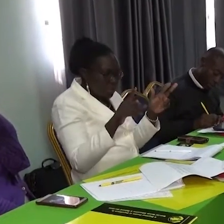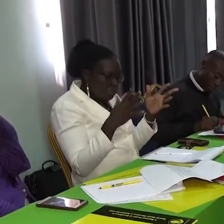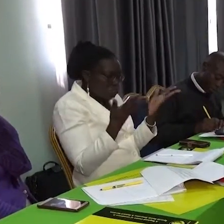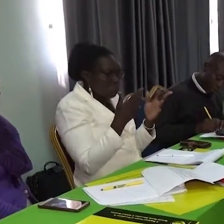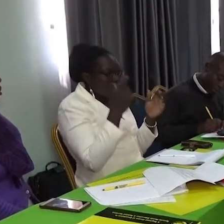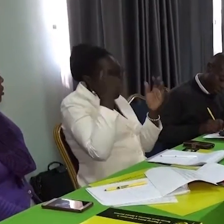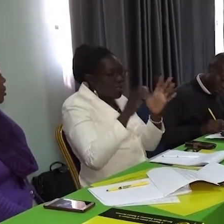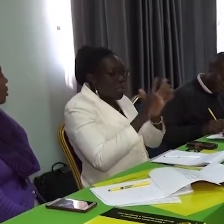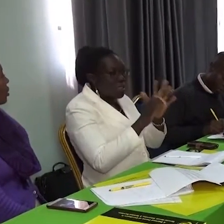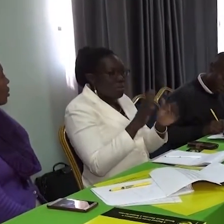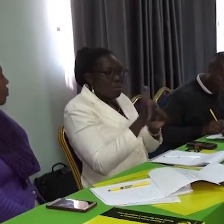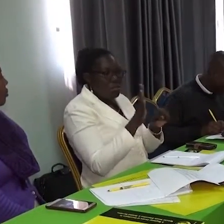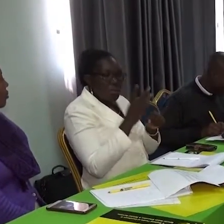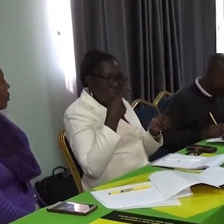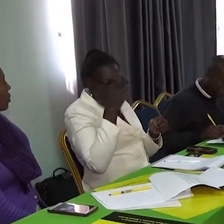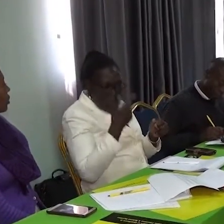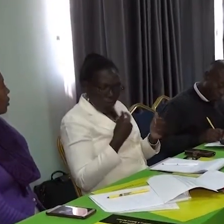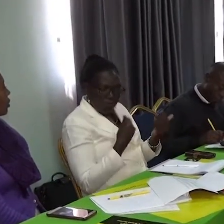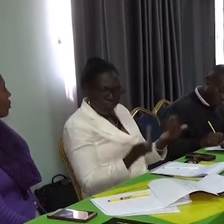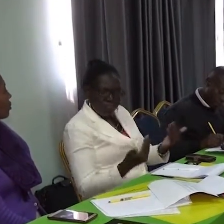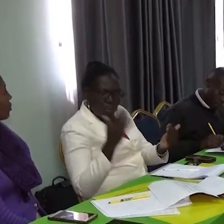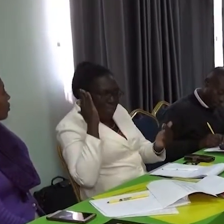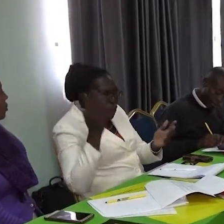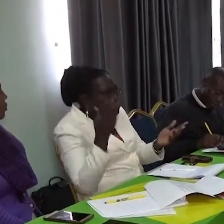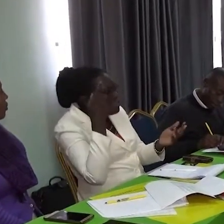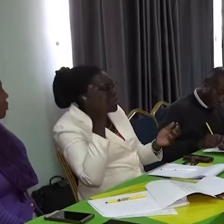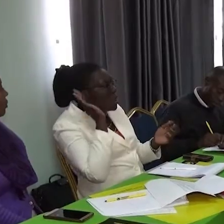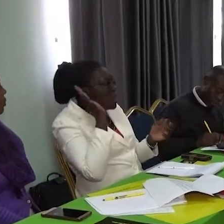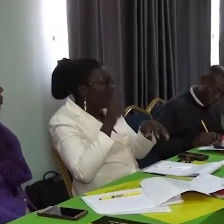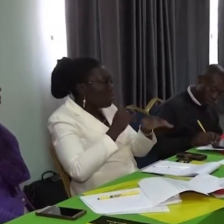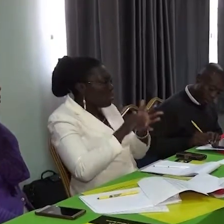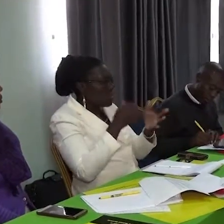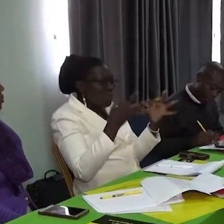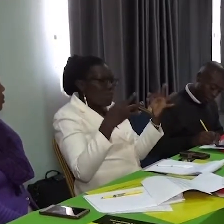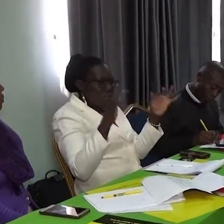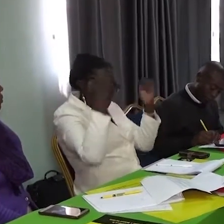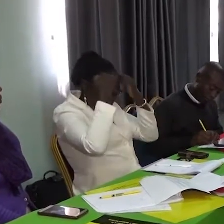Okay, you are talking about EFA that started in 2003.